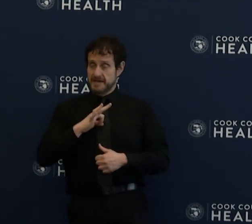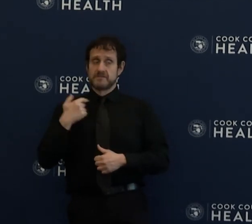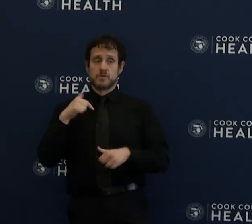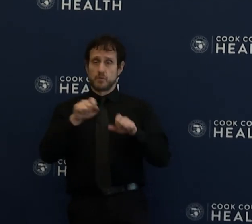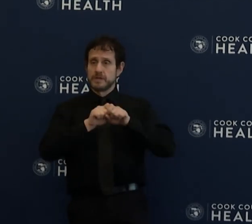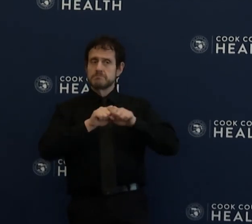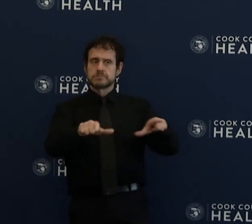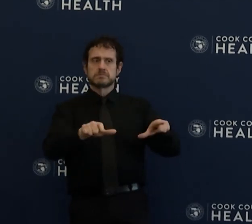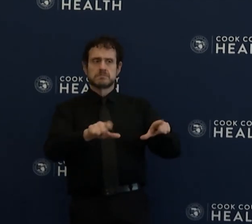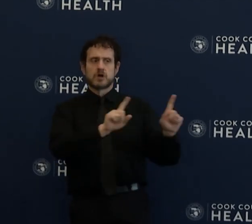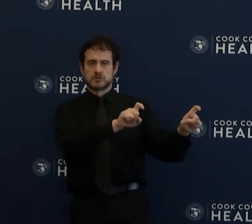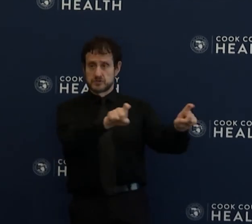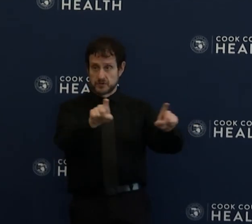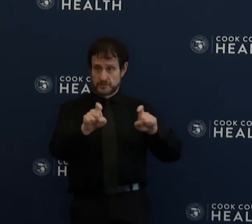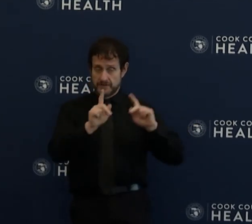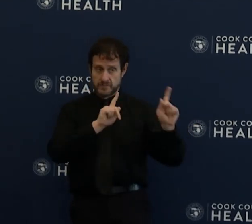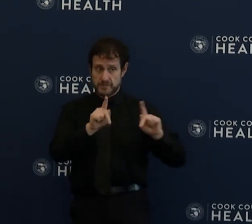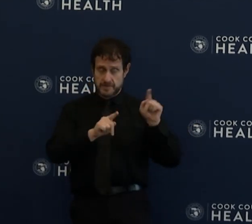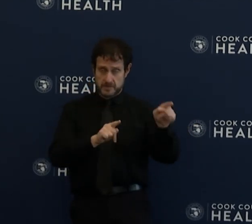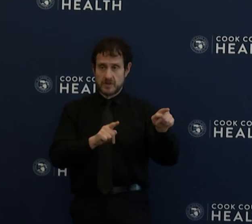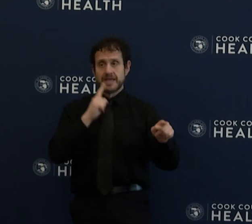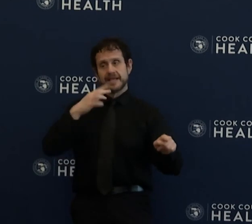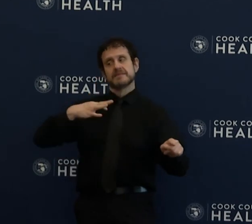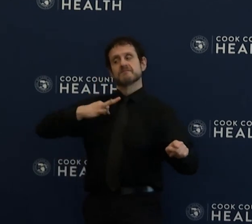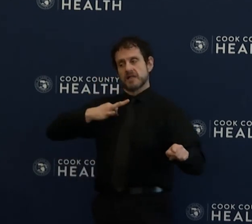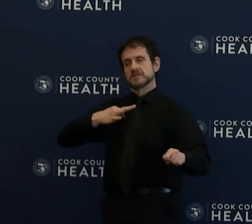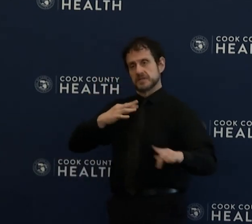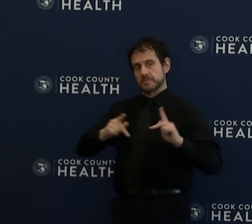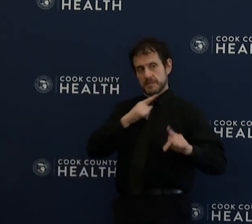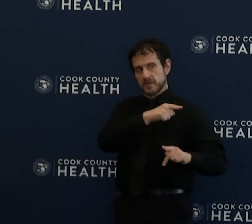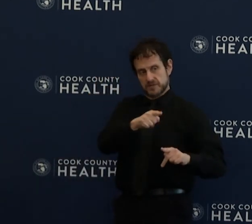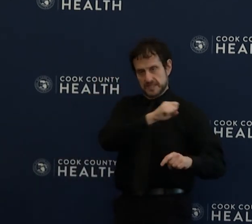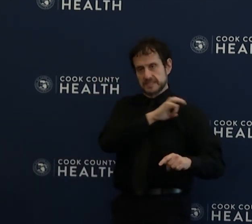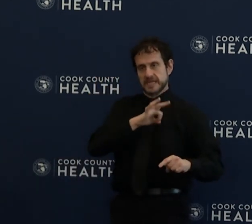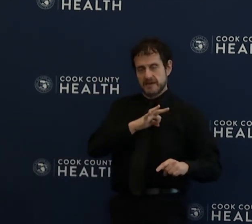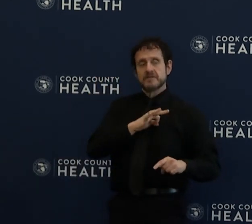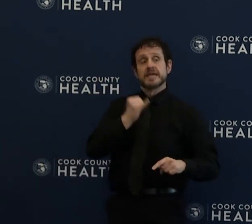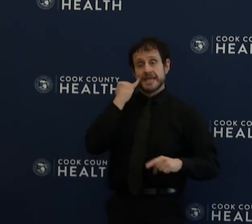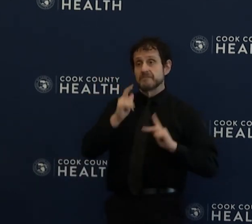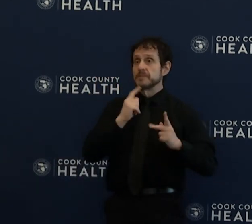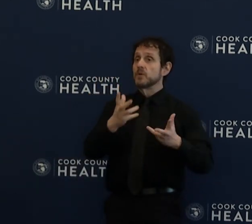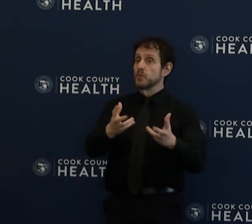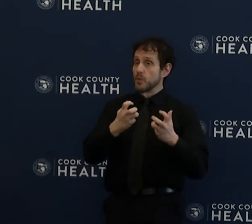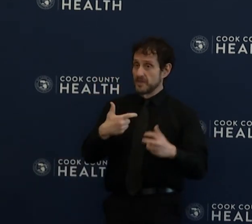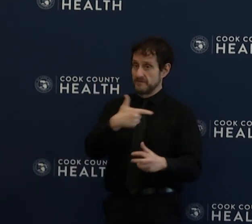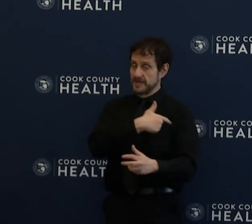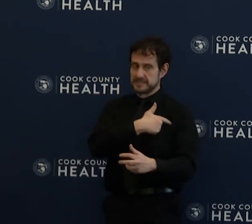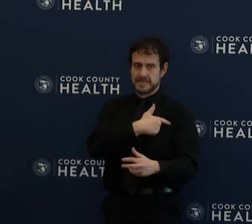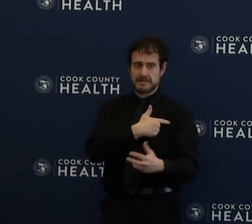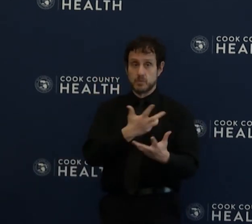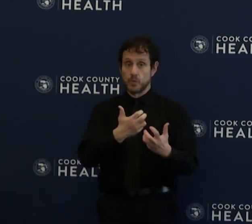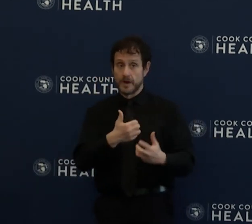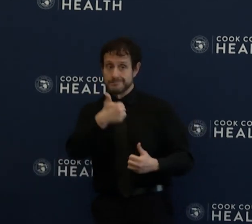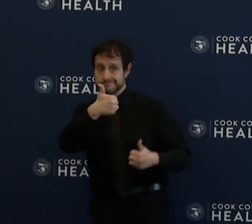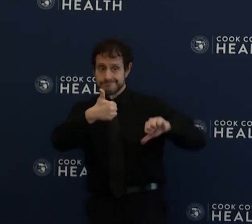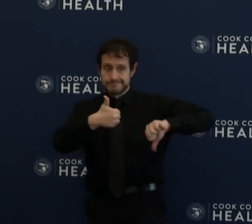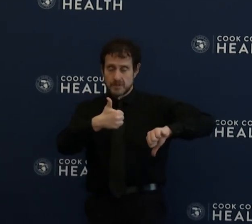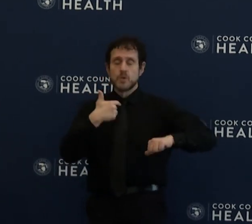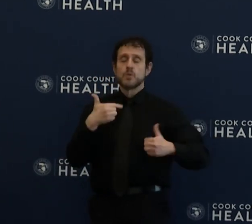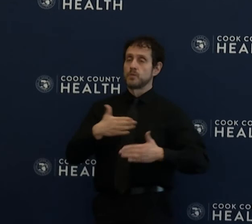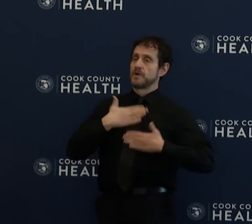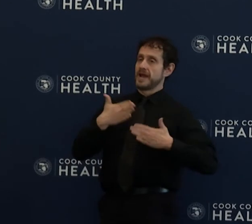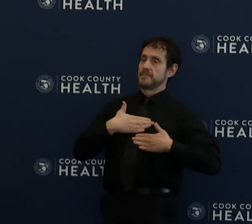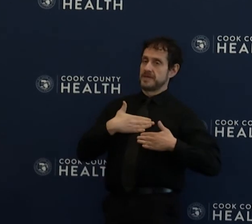out a survey to everyone, because it is a voluntary program, who would like to be able to get the vaccine. And we're very happy that in the first